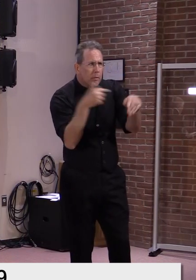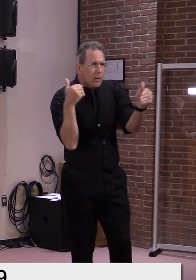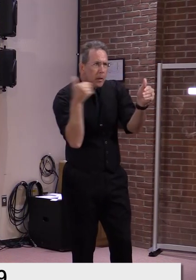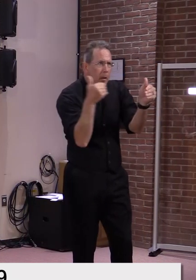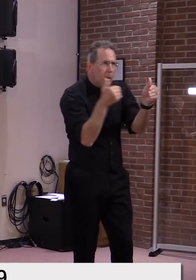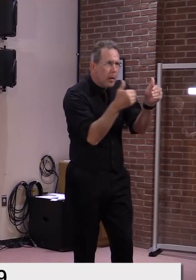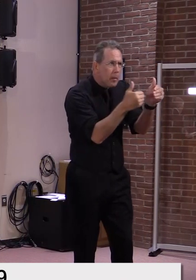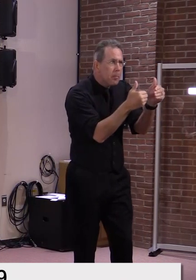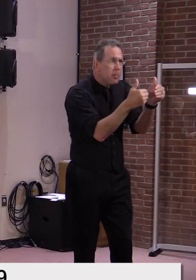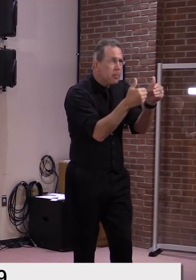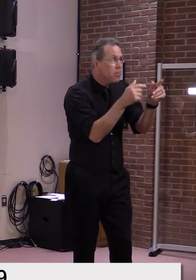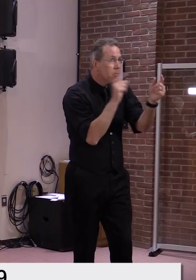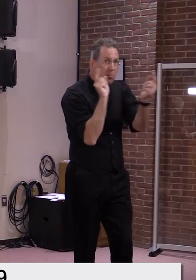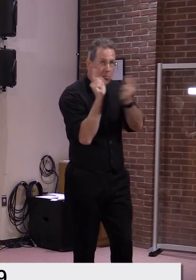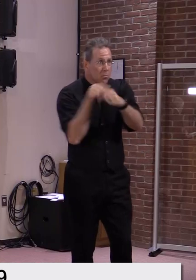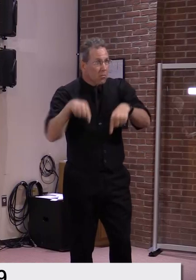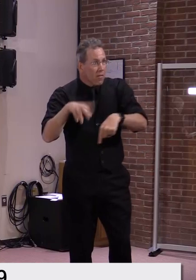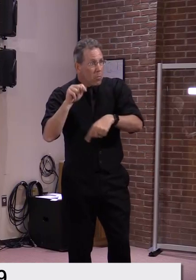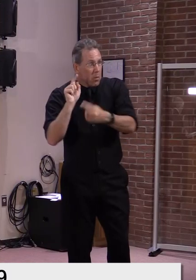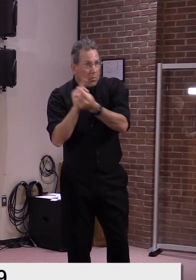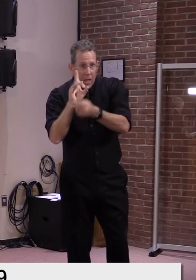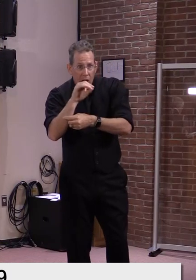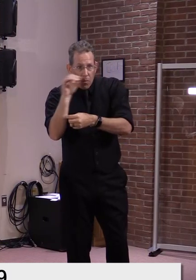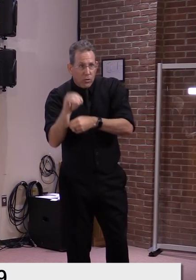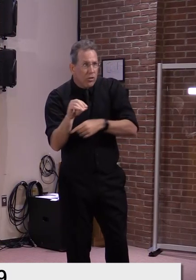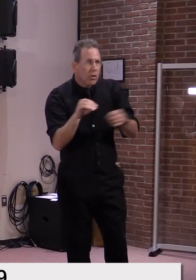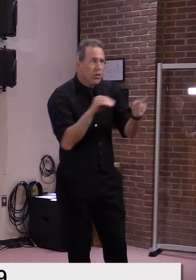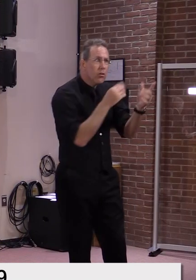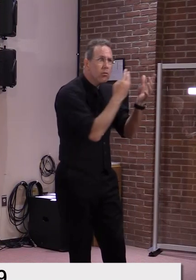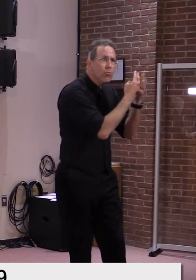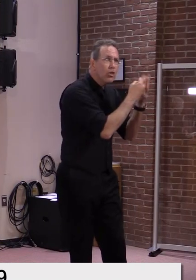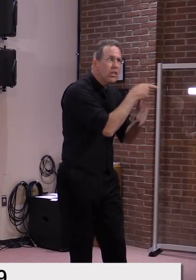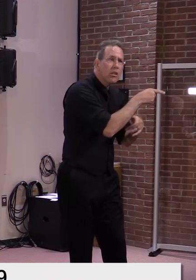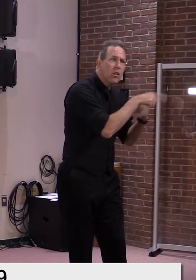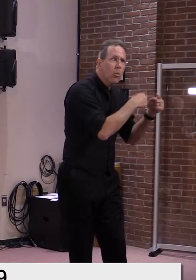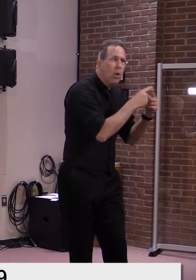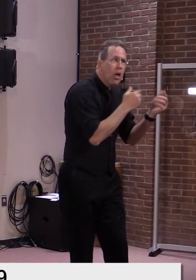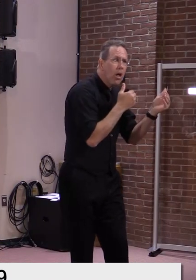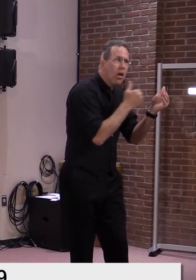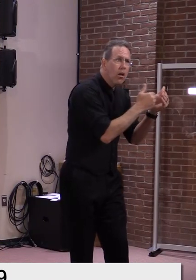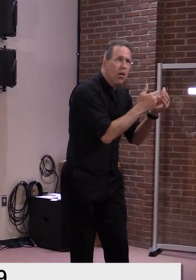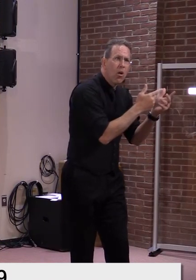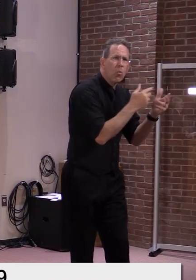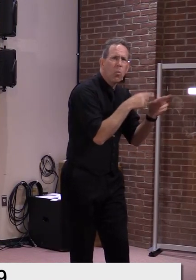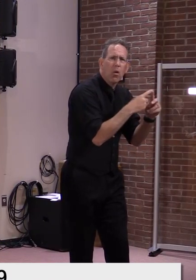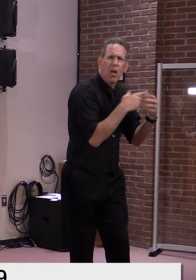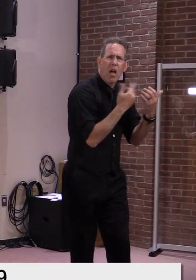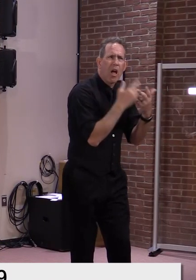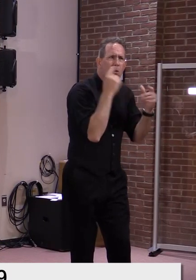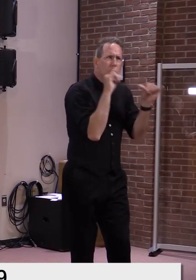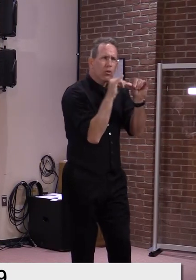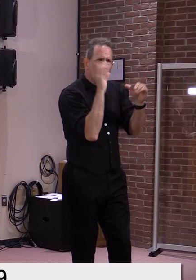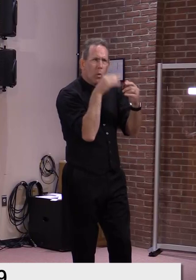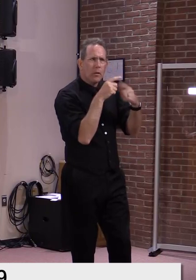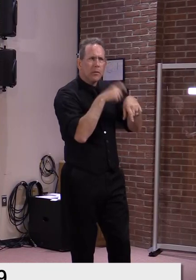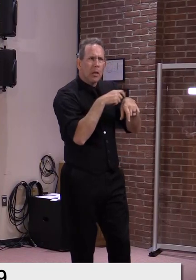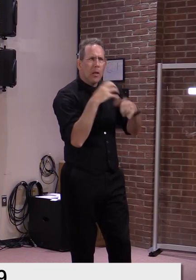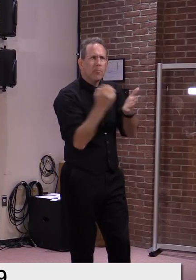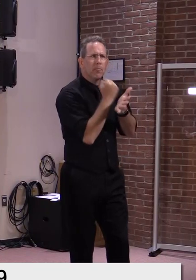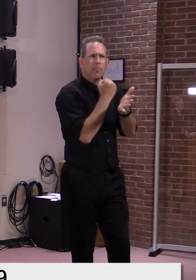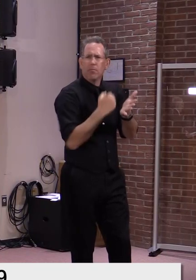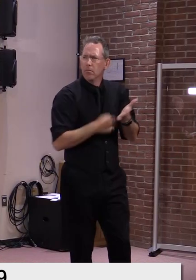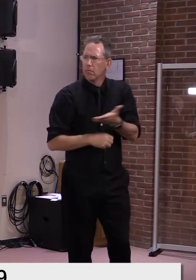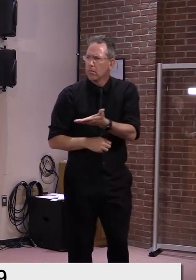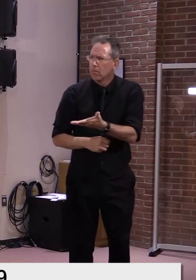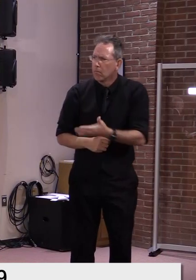of inmates being vaccinated, or what's the metric there? Yeah, we haven't put a metric on it yet, but I would like to